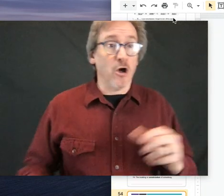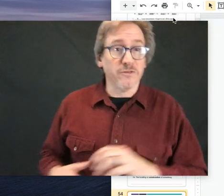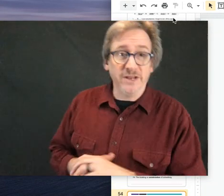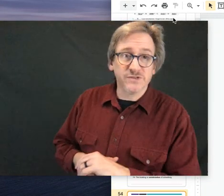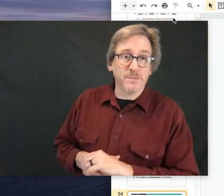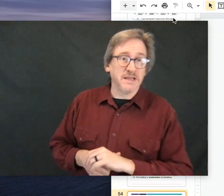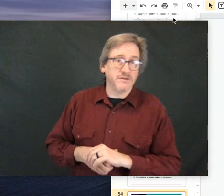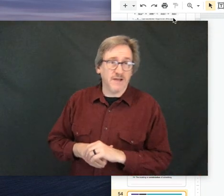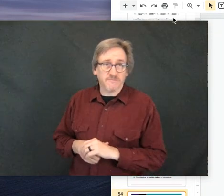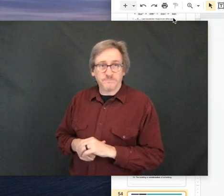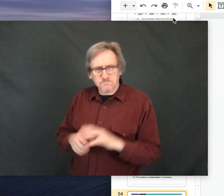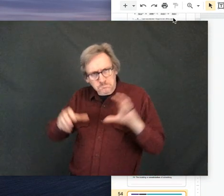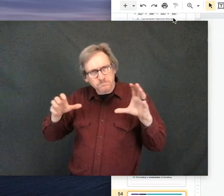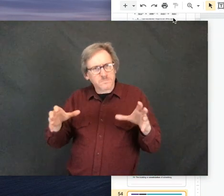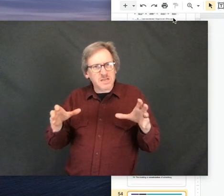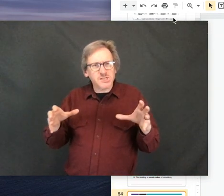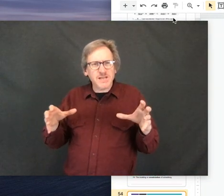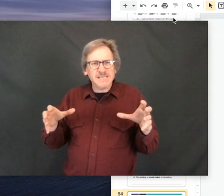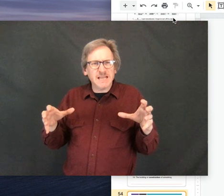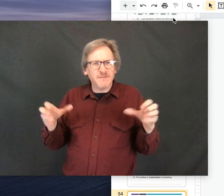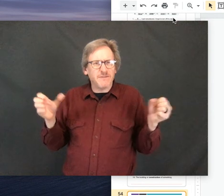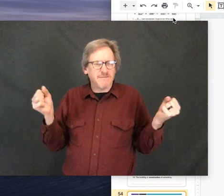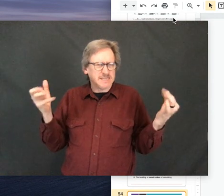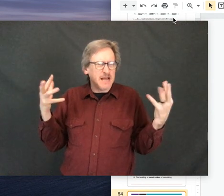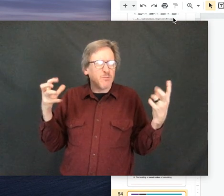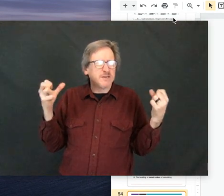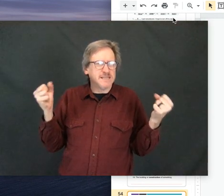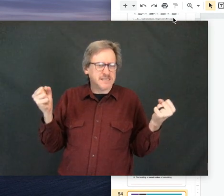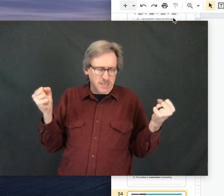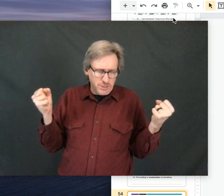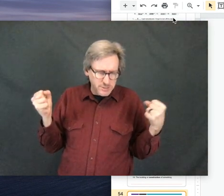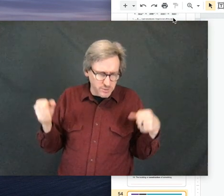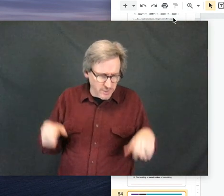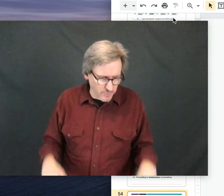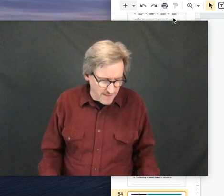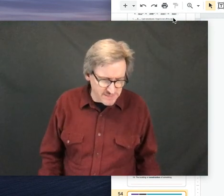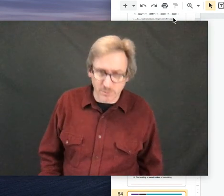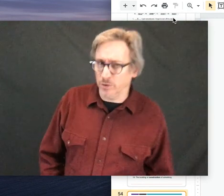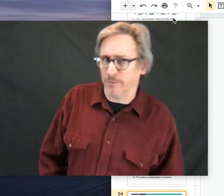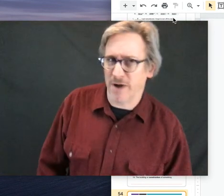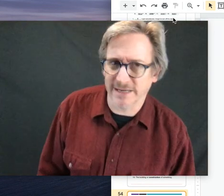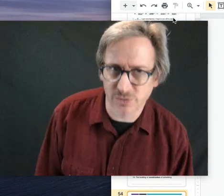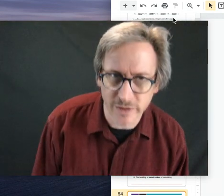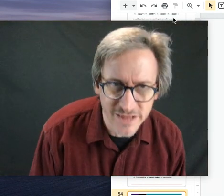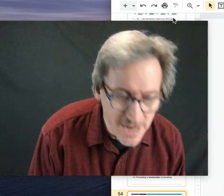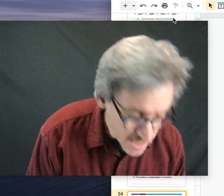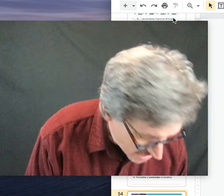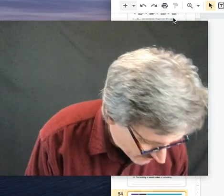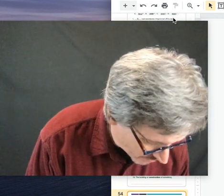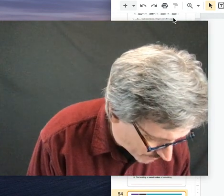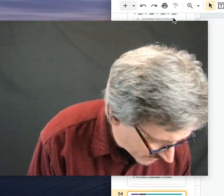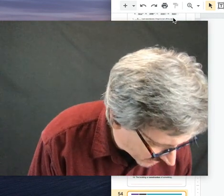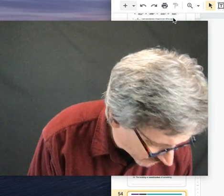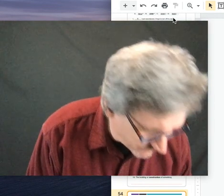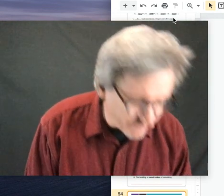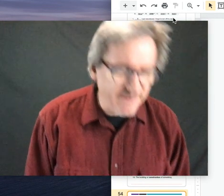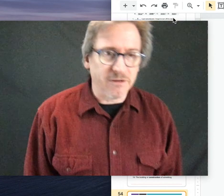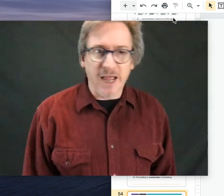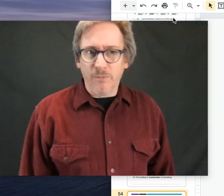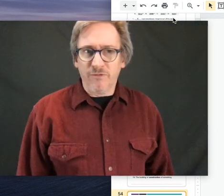then all the videos from 11.5. So that's 11.5. It's a lot more discussion. So if you have someone you can practice with, that will